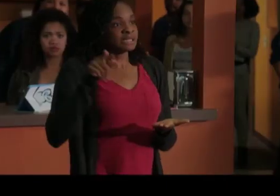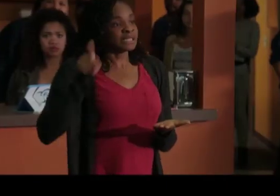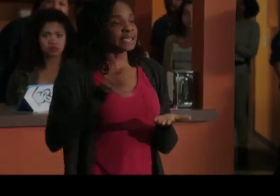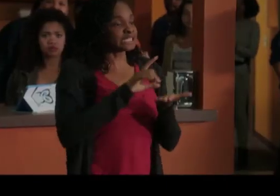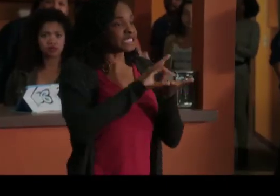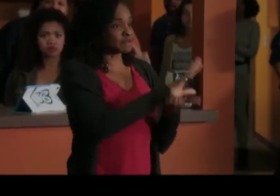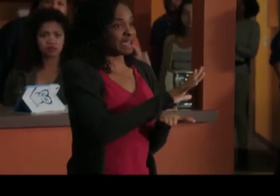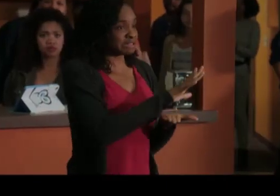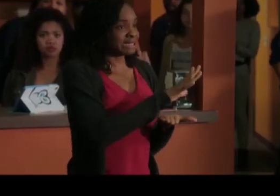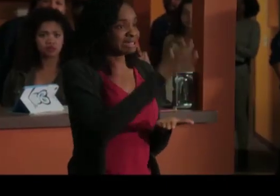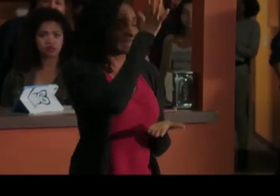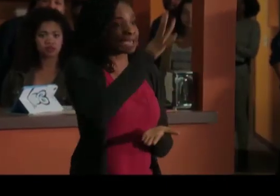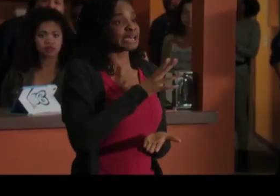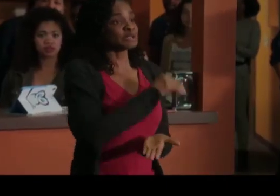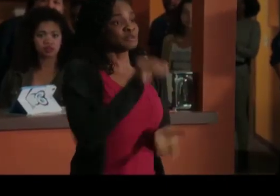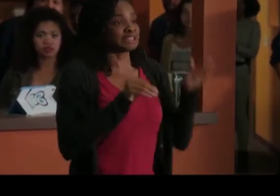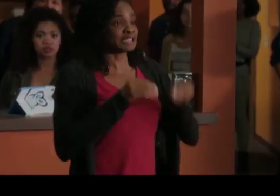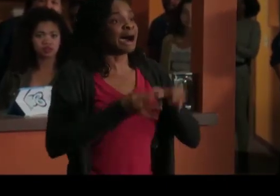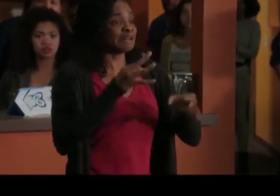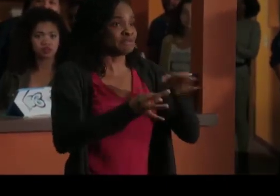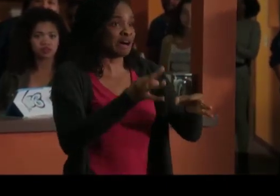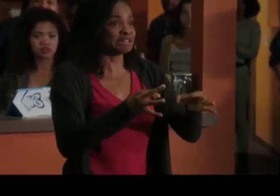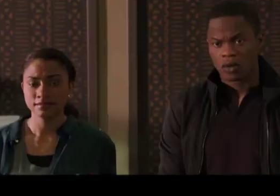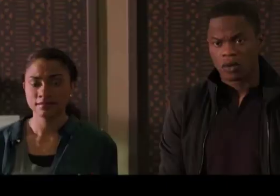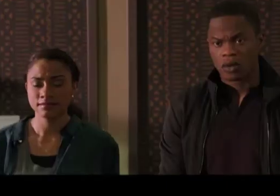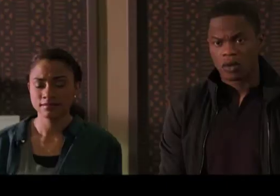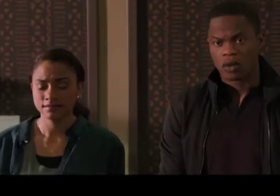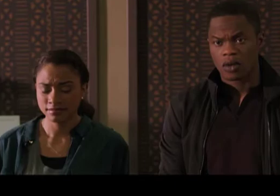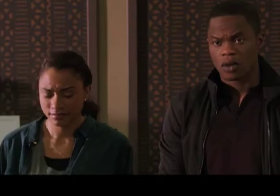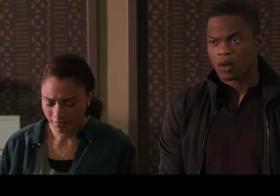He expelled the guys who put out the cotton balls. Damn